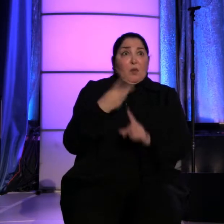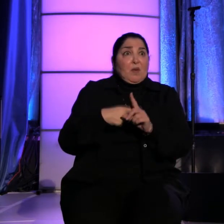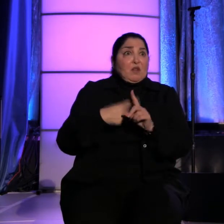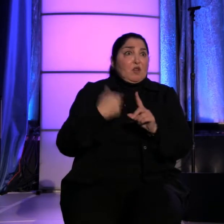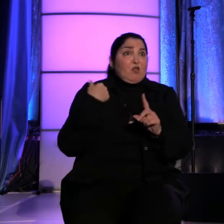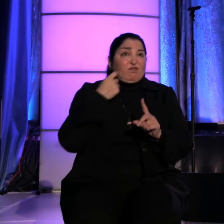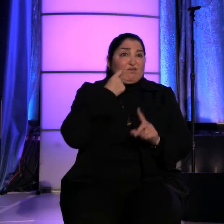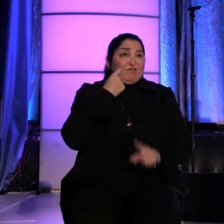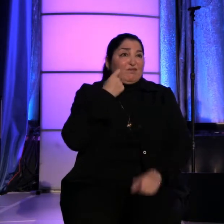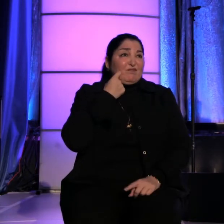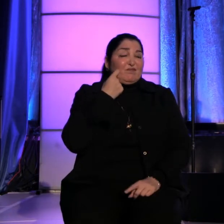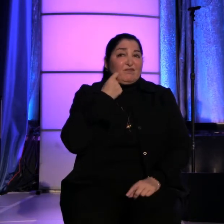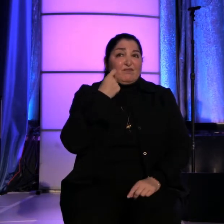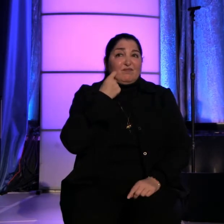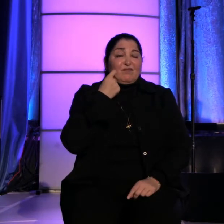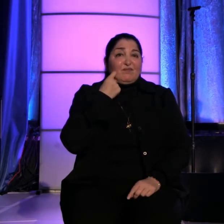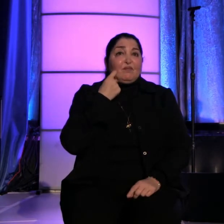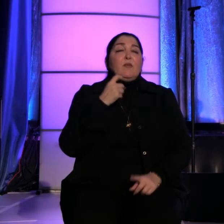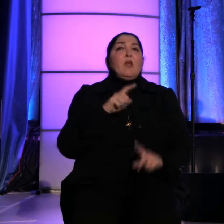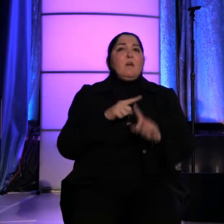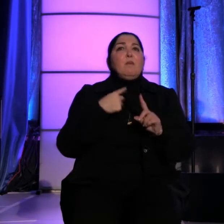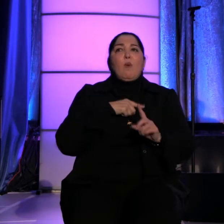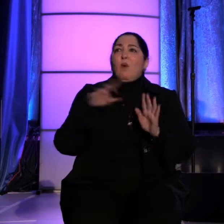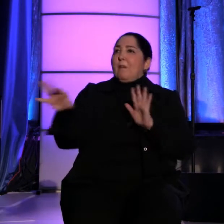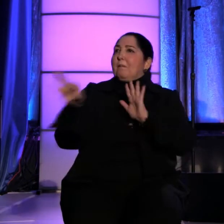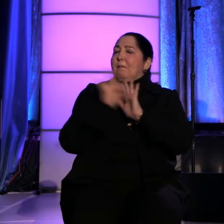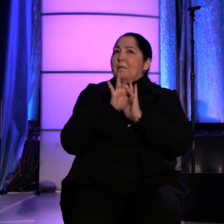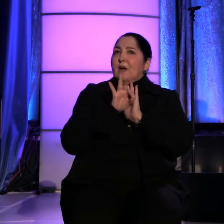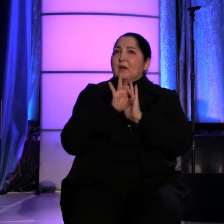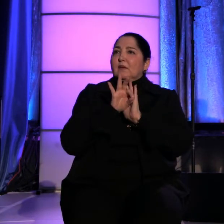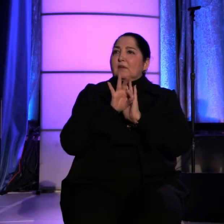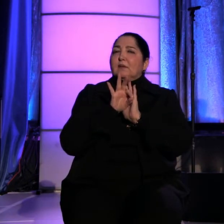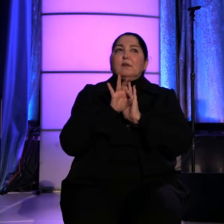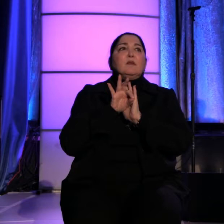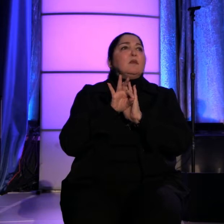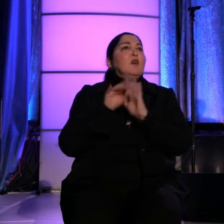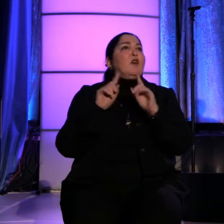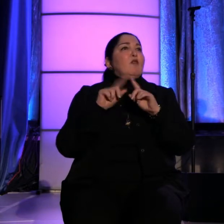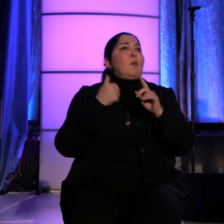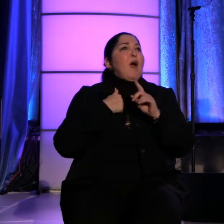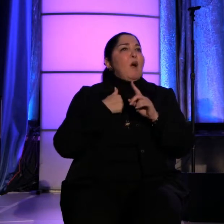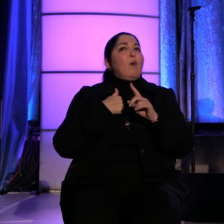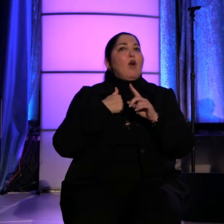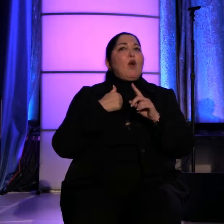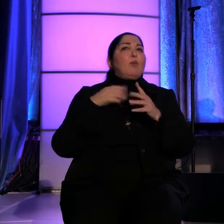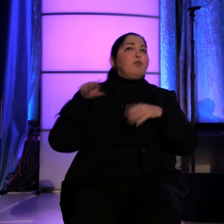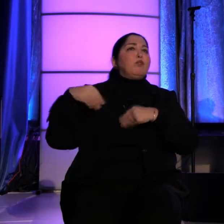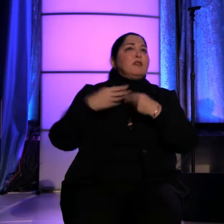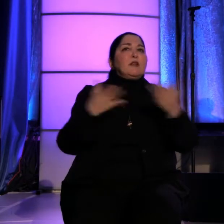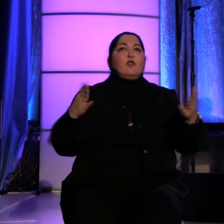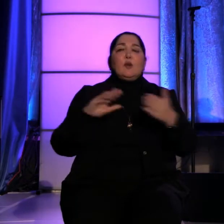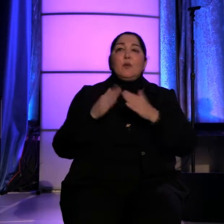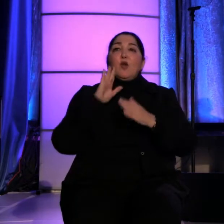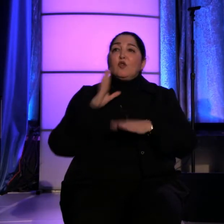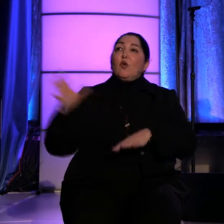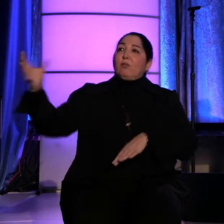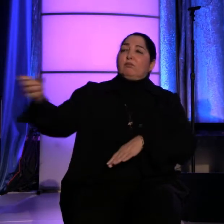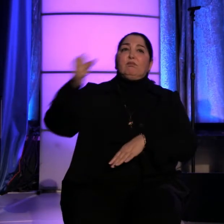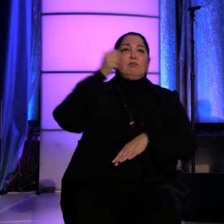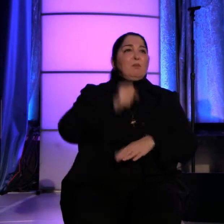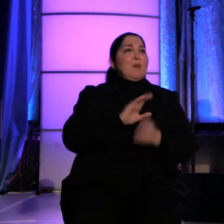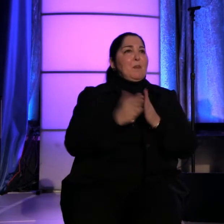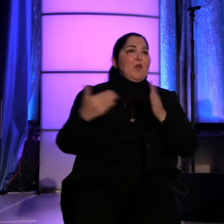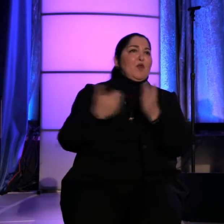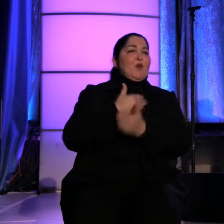but who was chosen directly from the ranks of our presenting community to become the new chair of the National Endowment for the